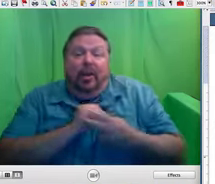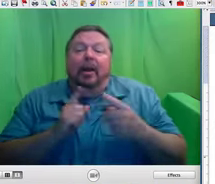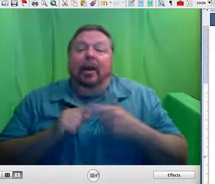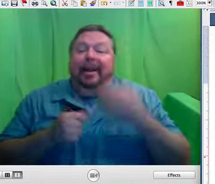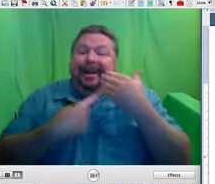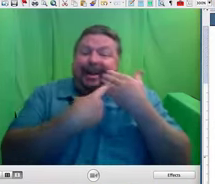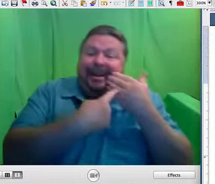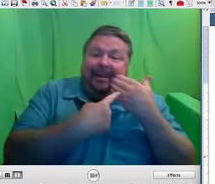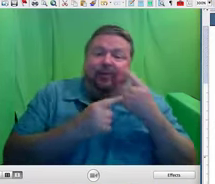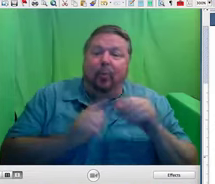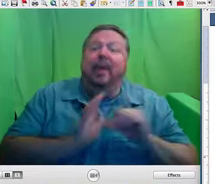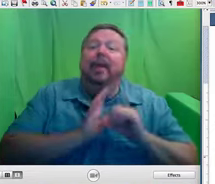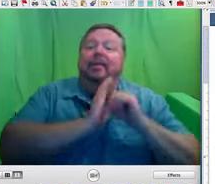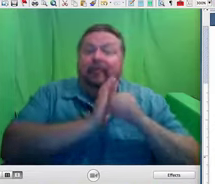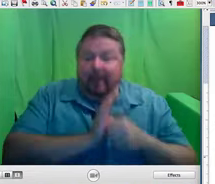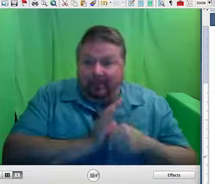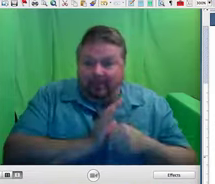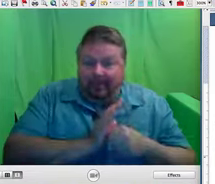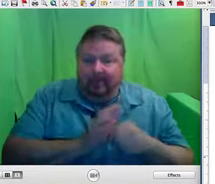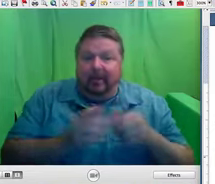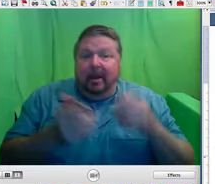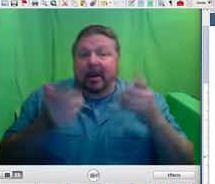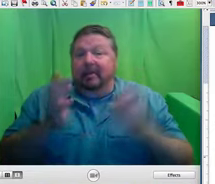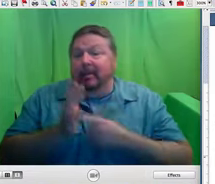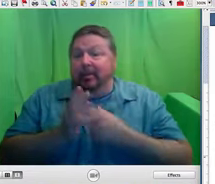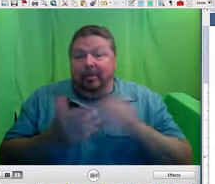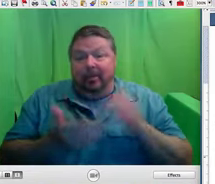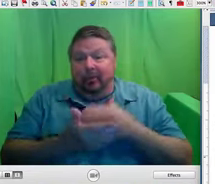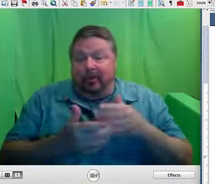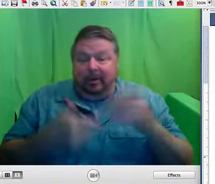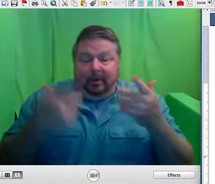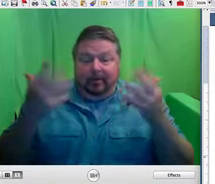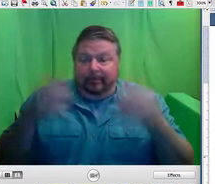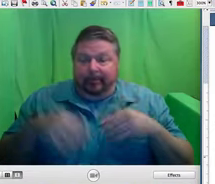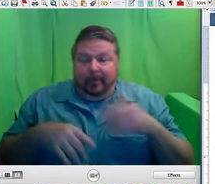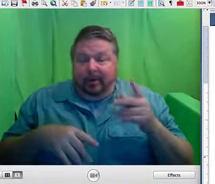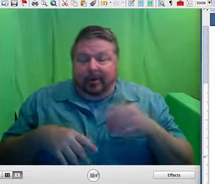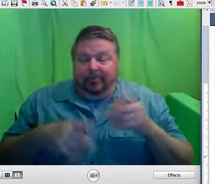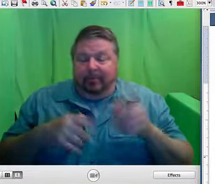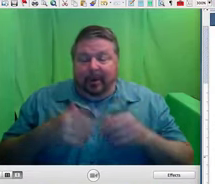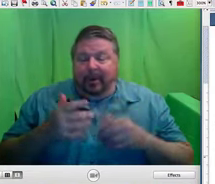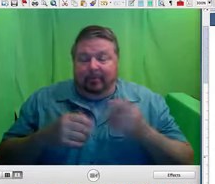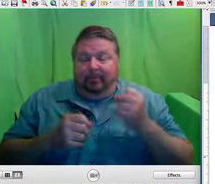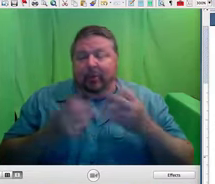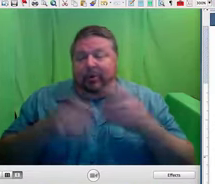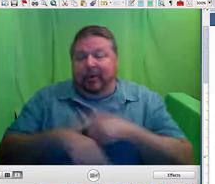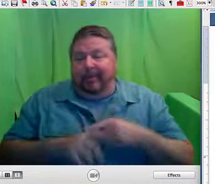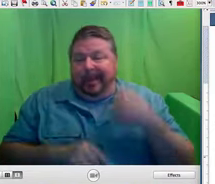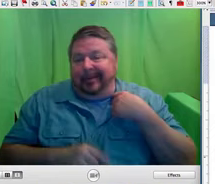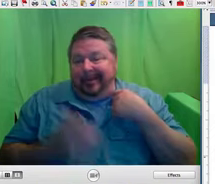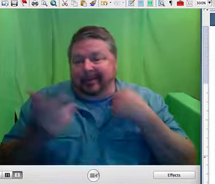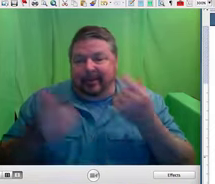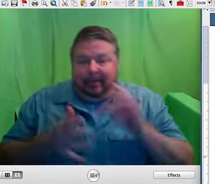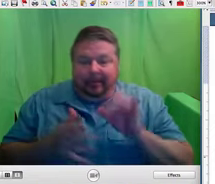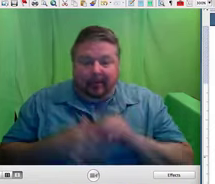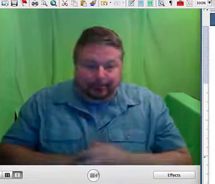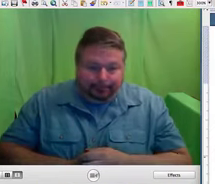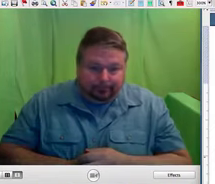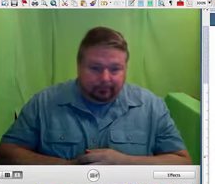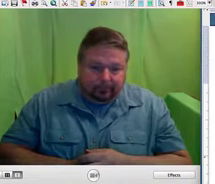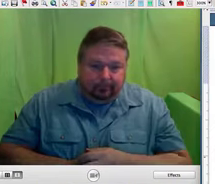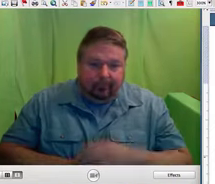reserve the E for when it's emphasized, sometimes in music and most of the time with accents and things like